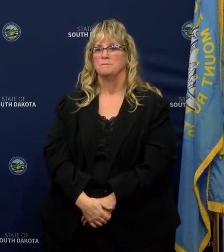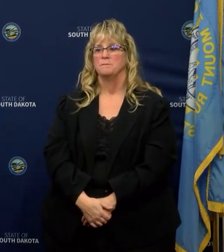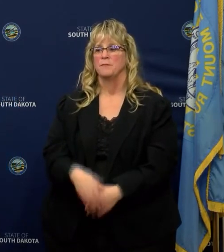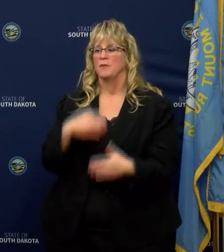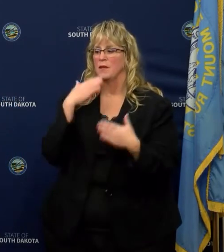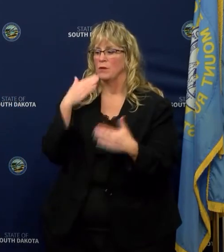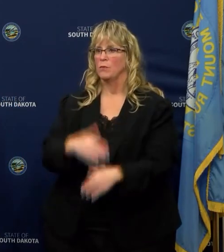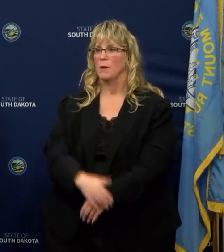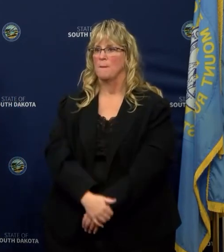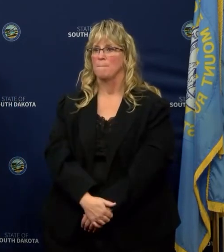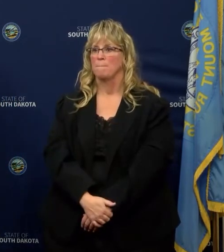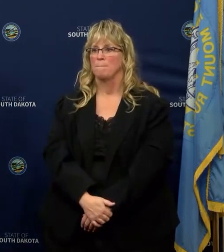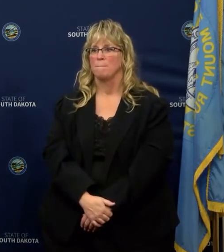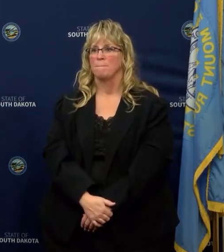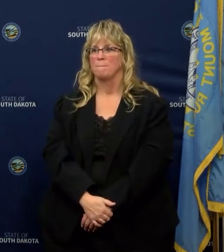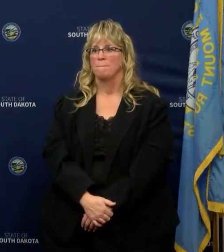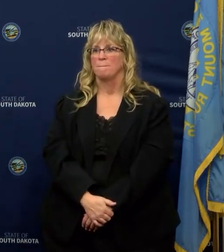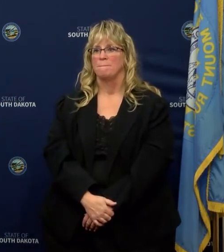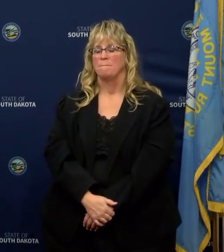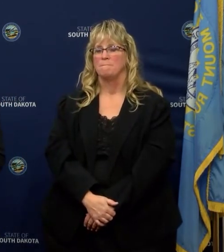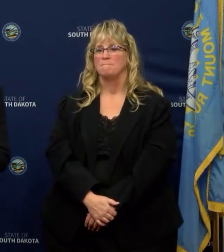Thank you.